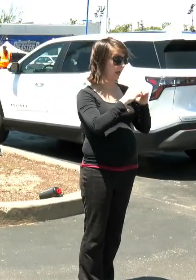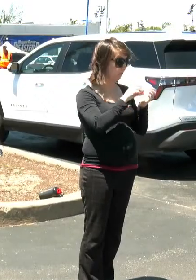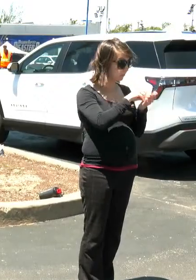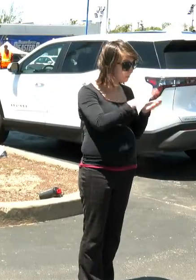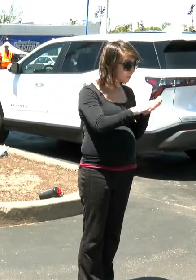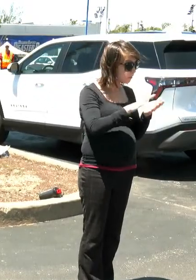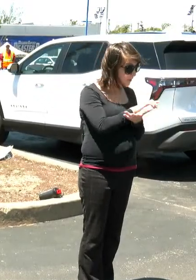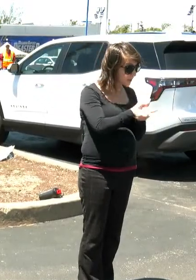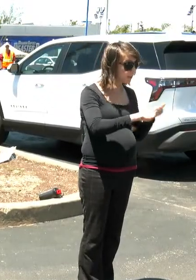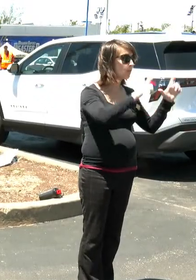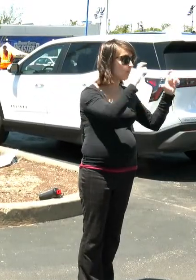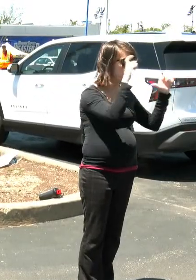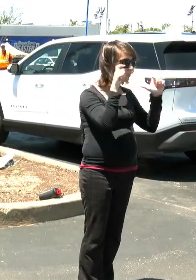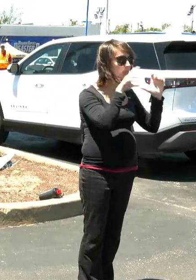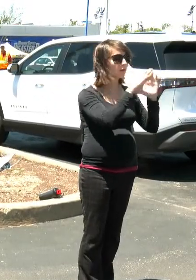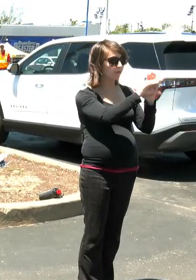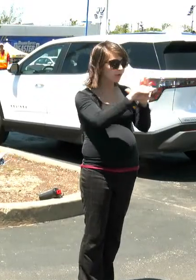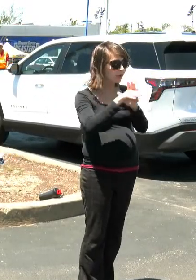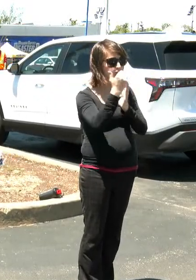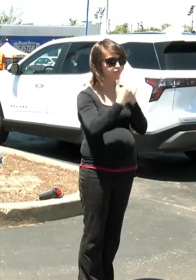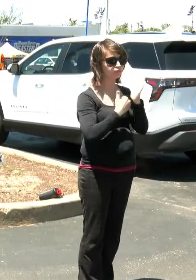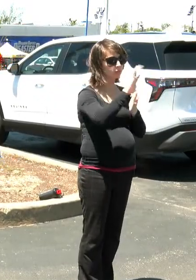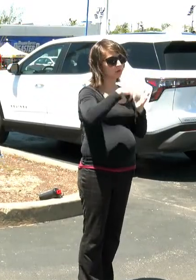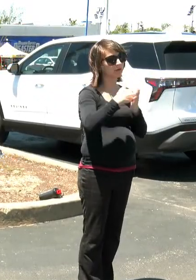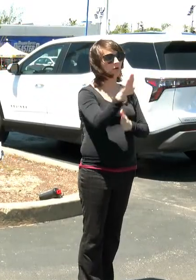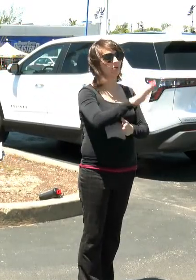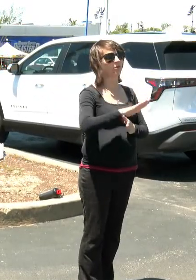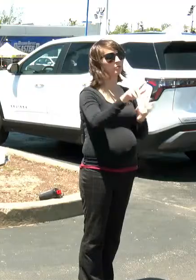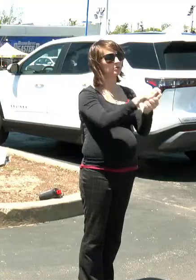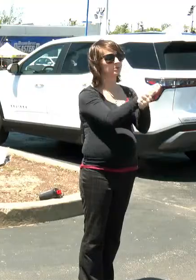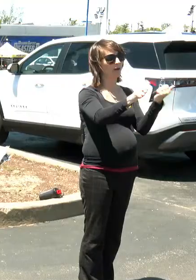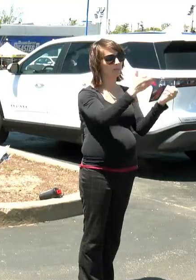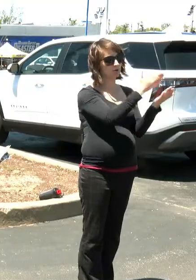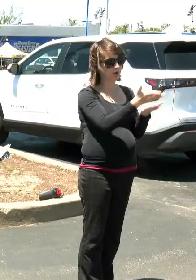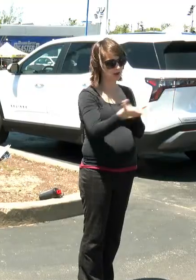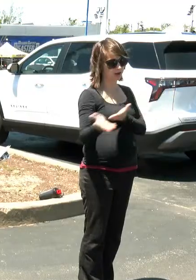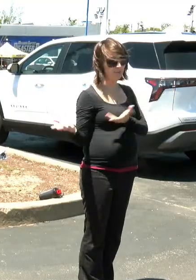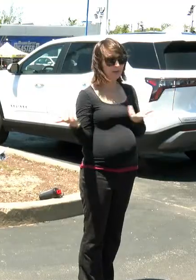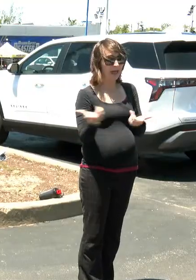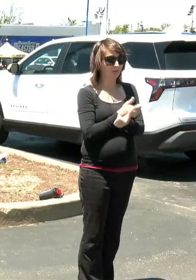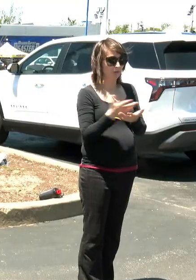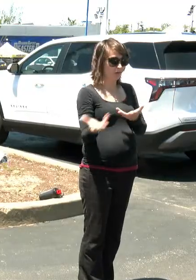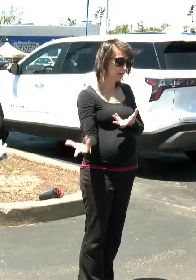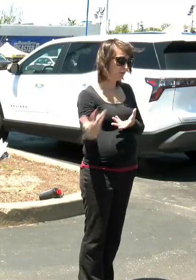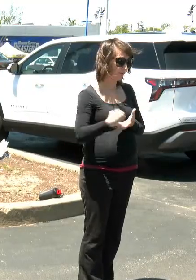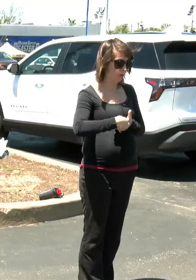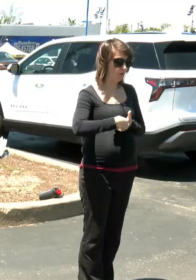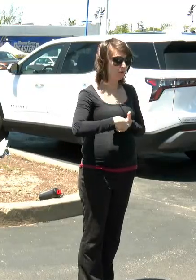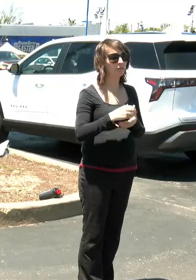and through videos. Make a list of all your damaged items, all the things that have been involved